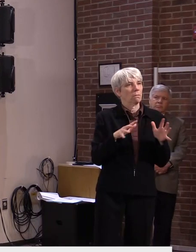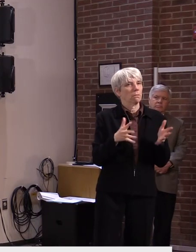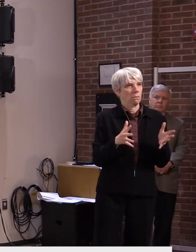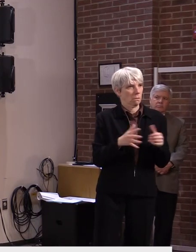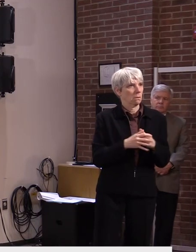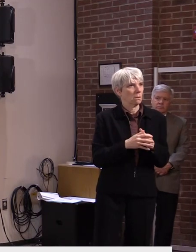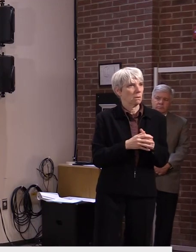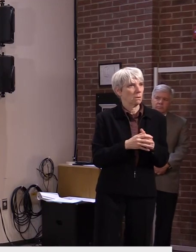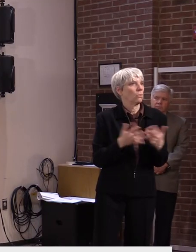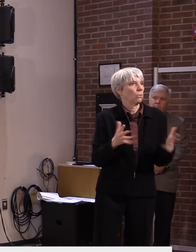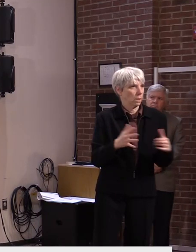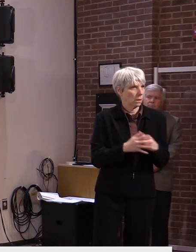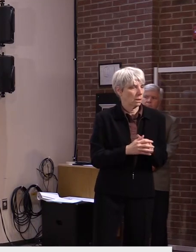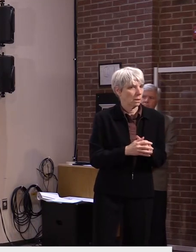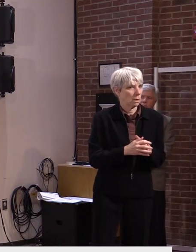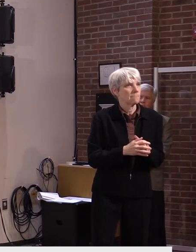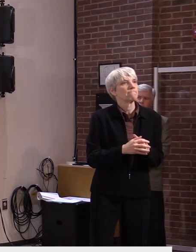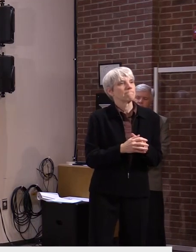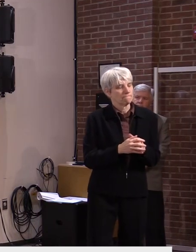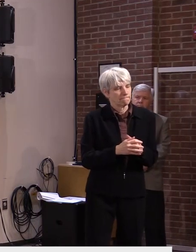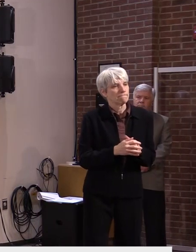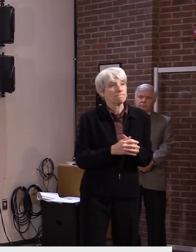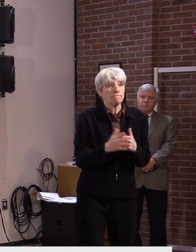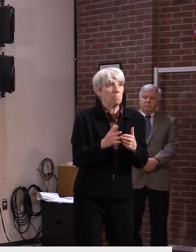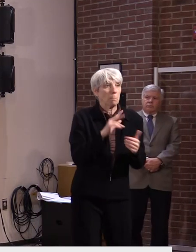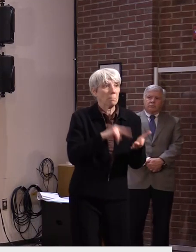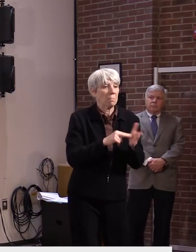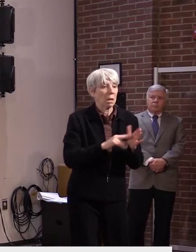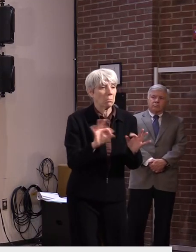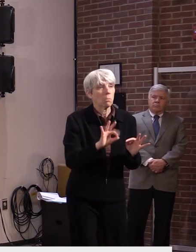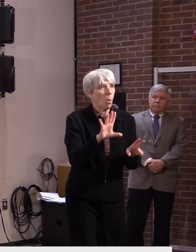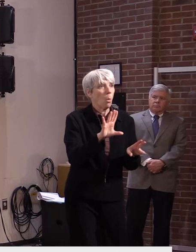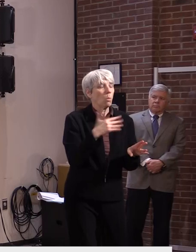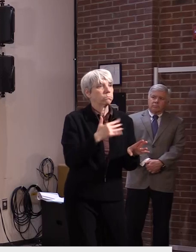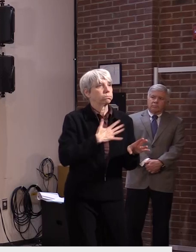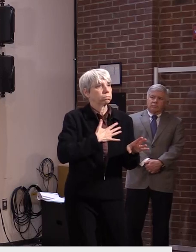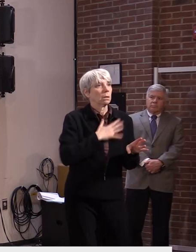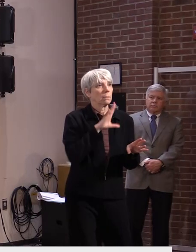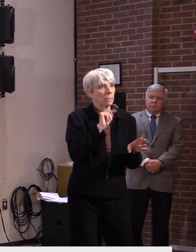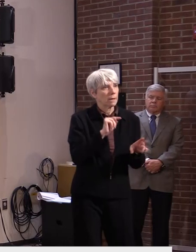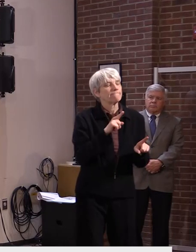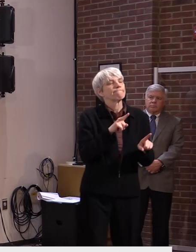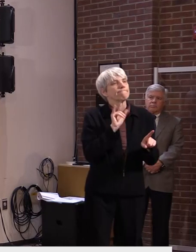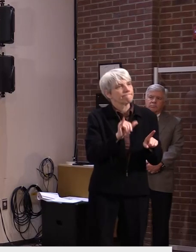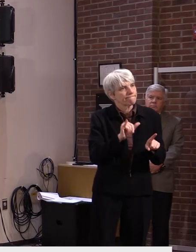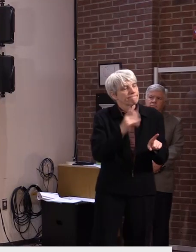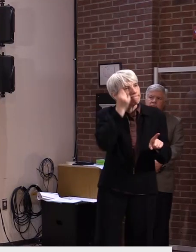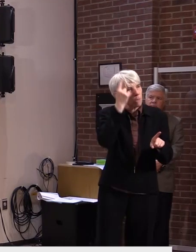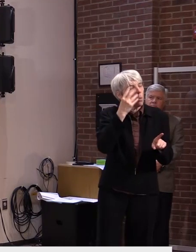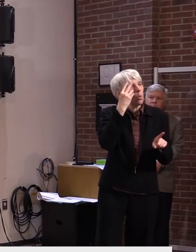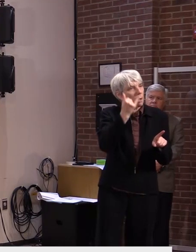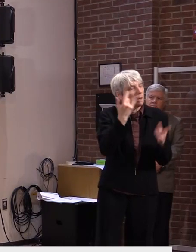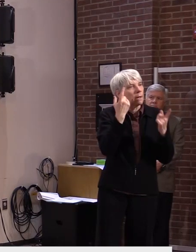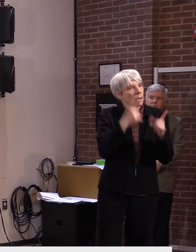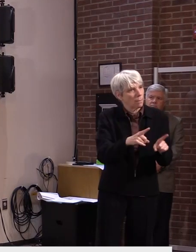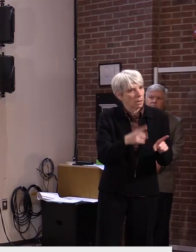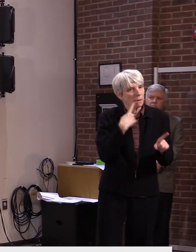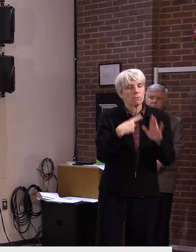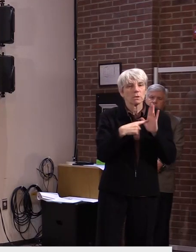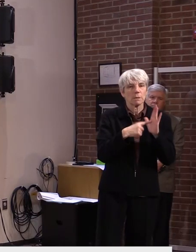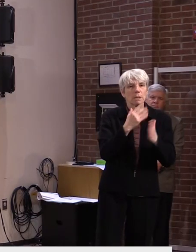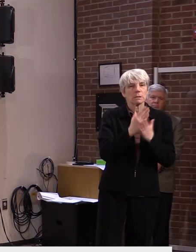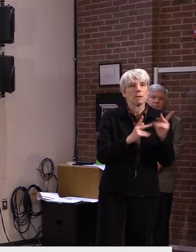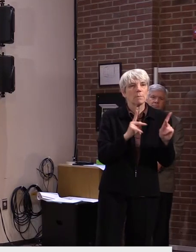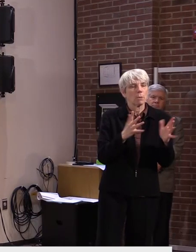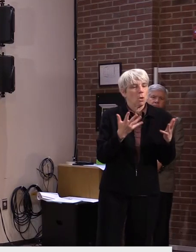death. And there are many circumstances where those who are in hospice, for